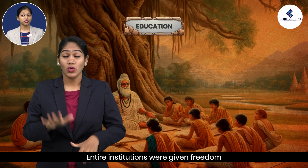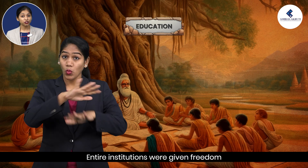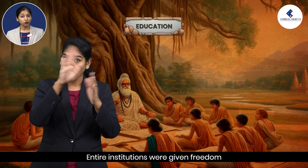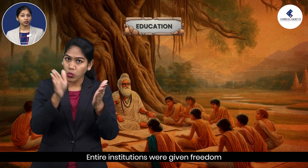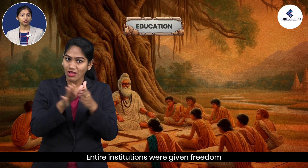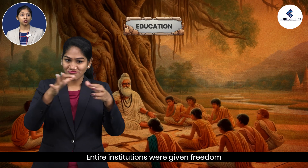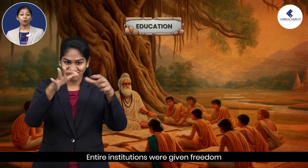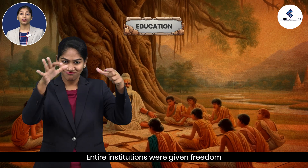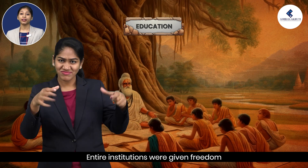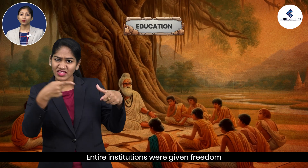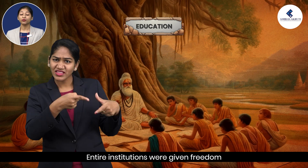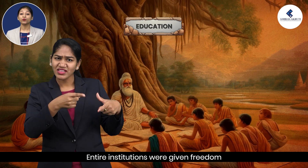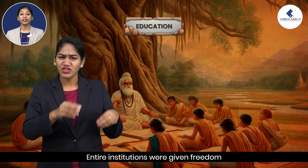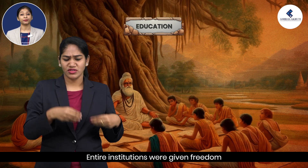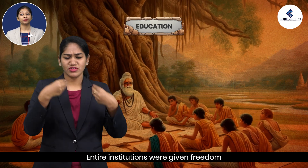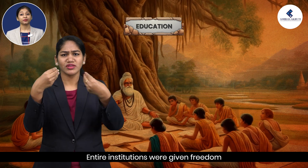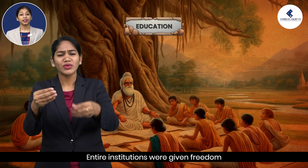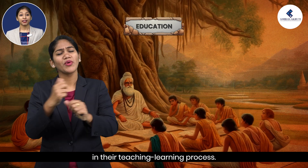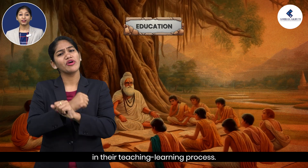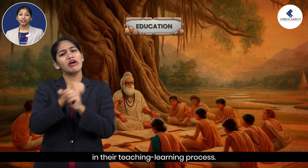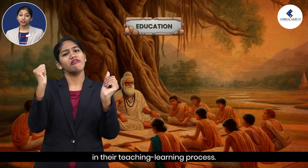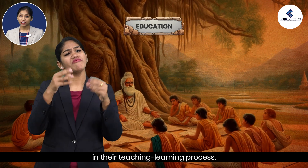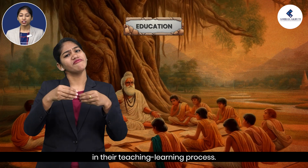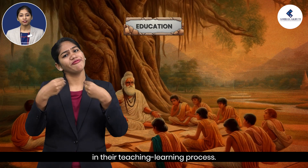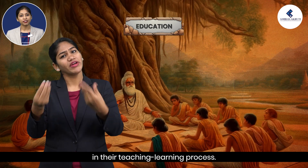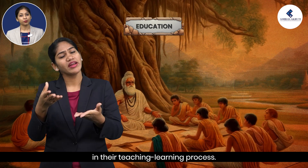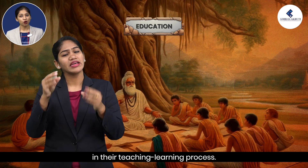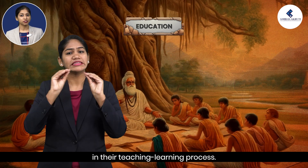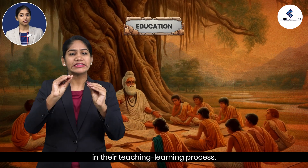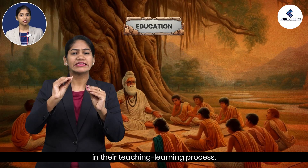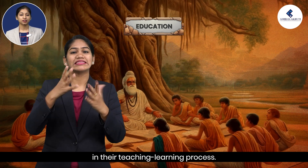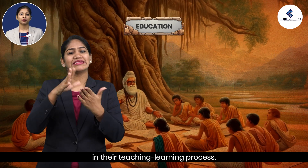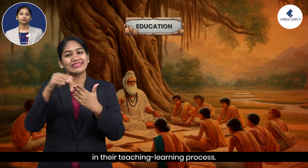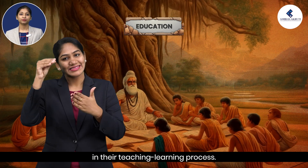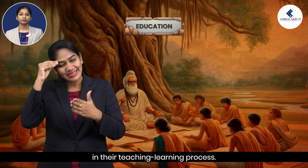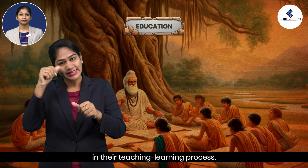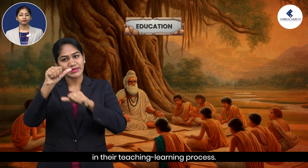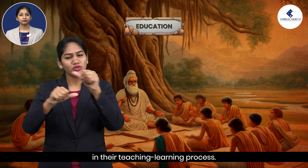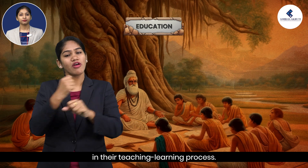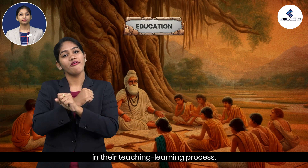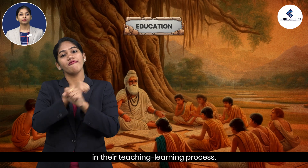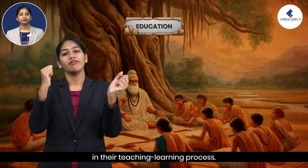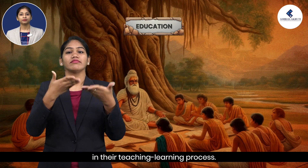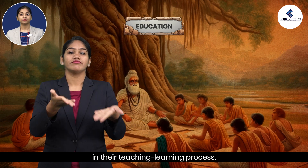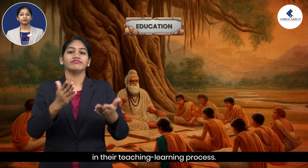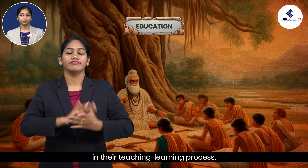Entire institutions were given freedom in their teaching-learning process.